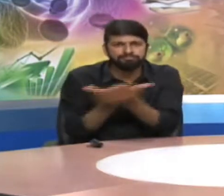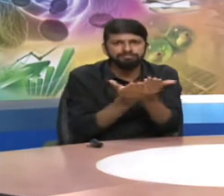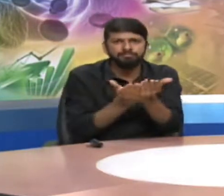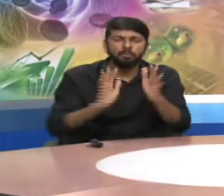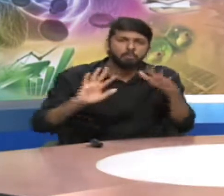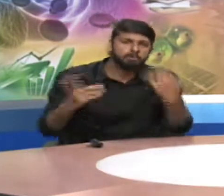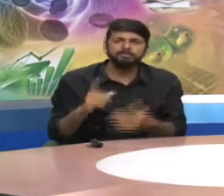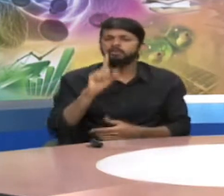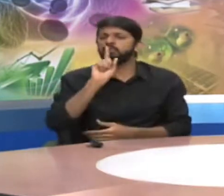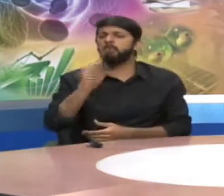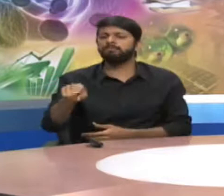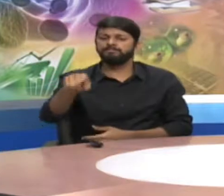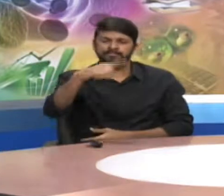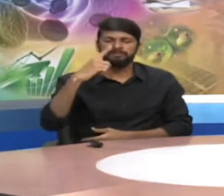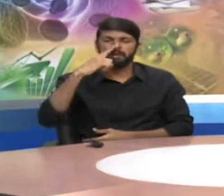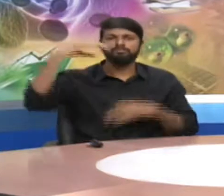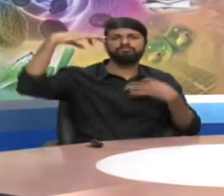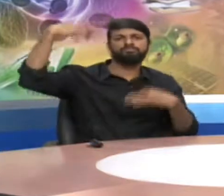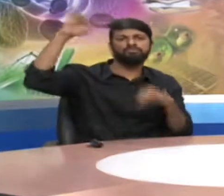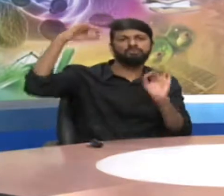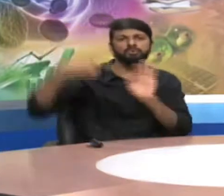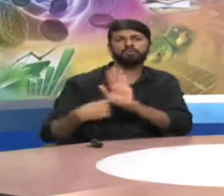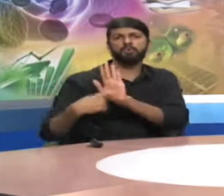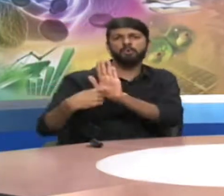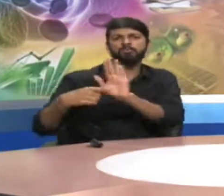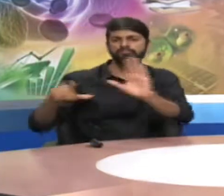As you see, there are different attendants around